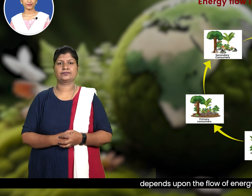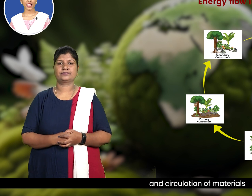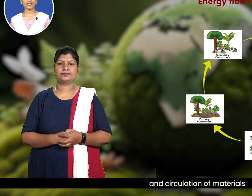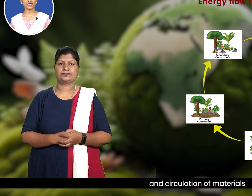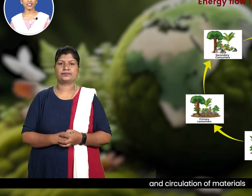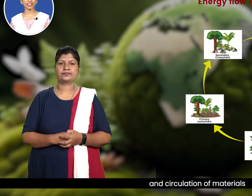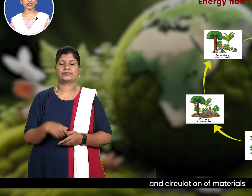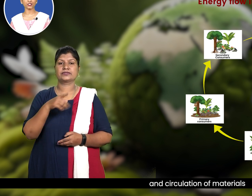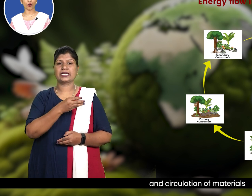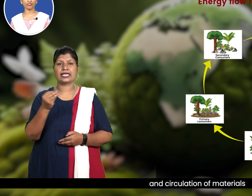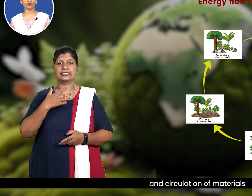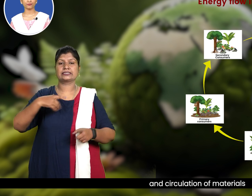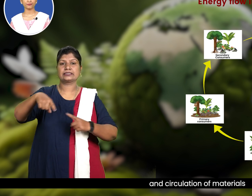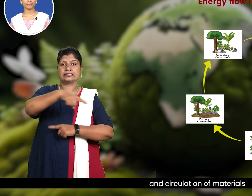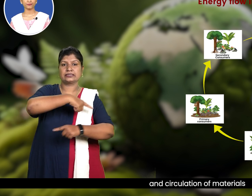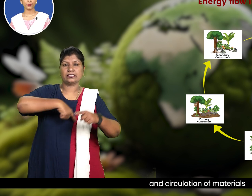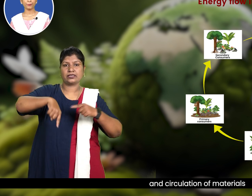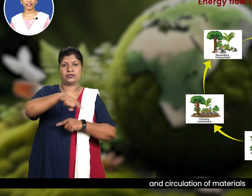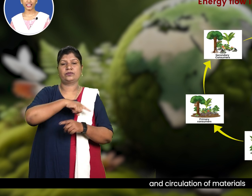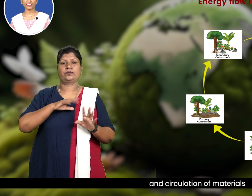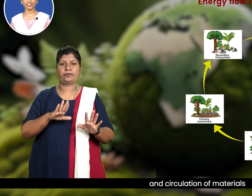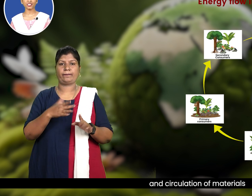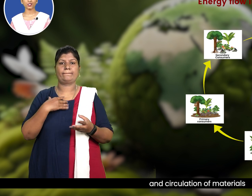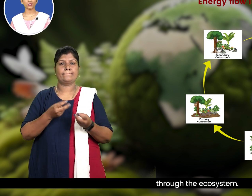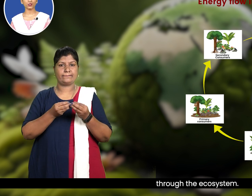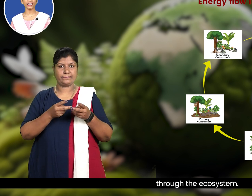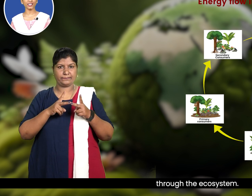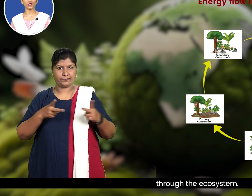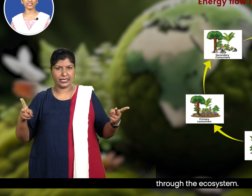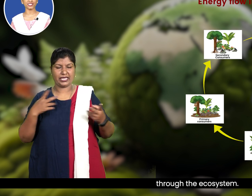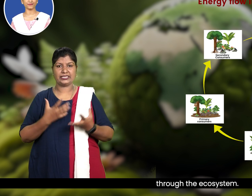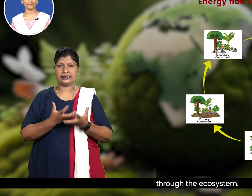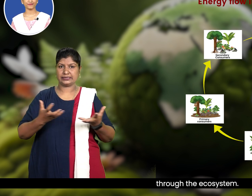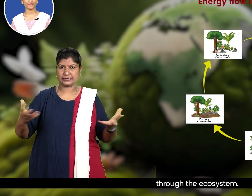and circulation of materials through the ecosystem.